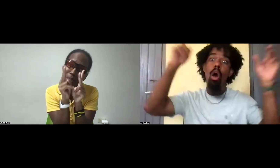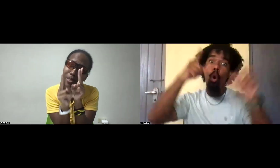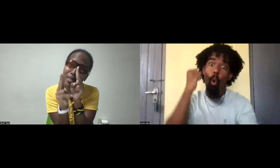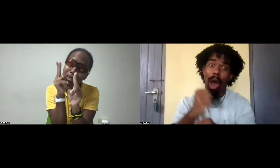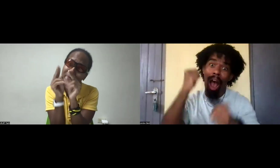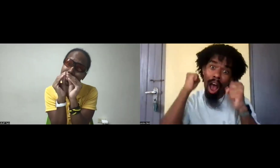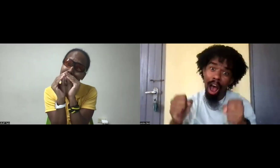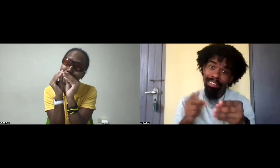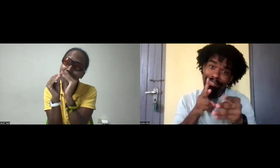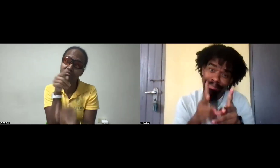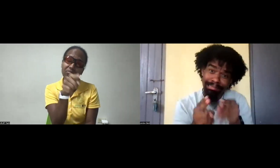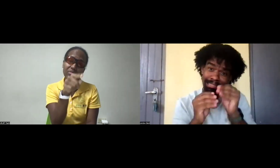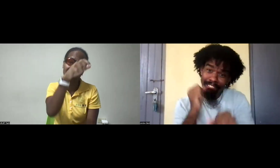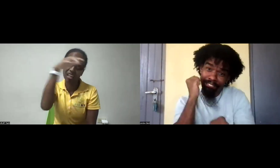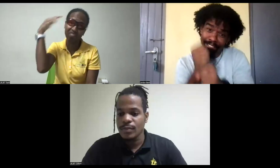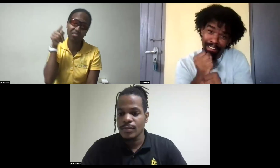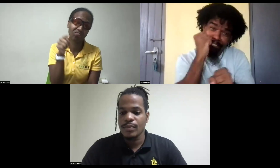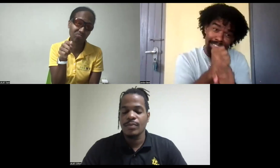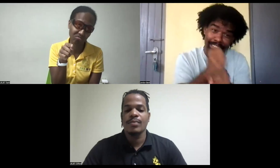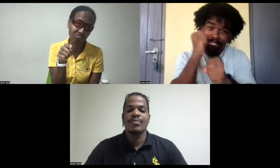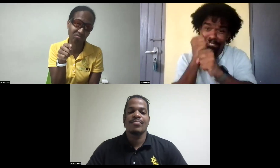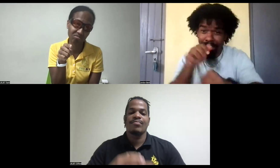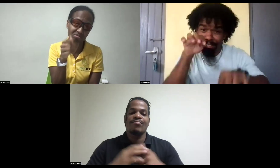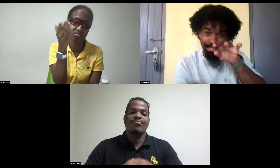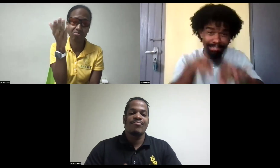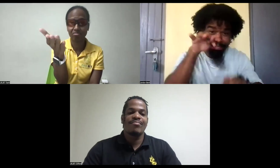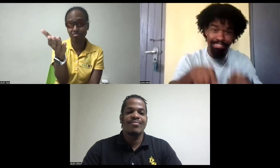because he made the edits and everything. He did all of the